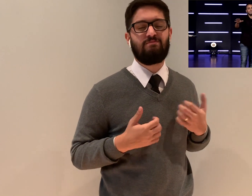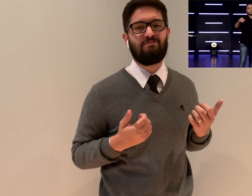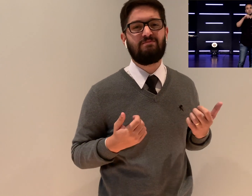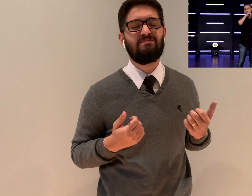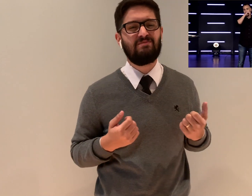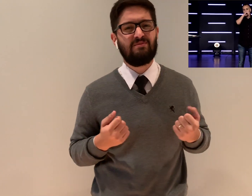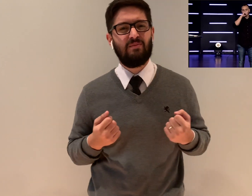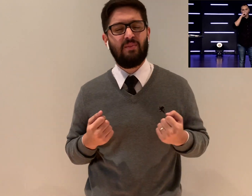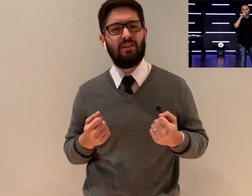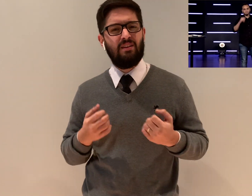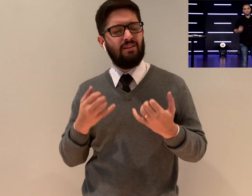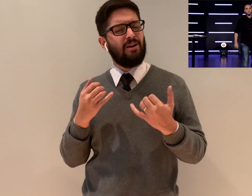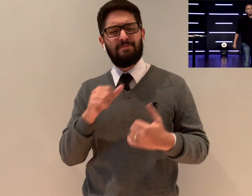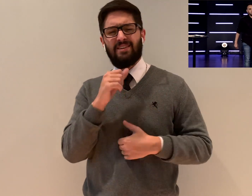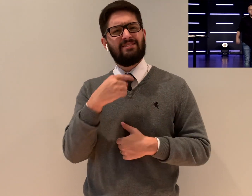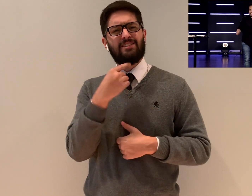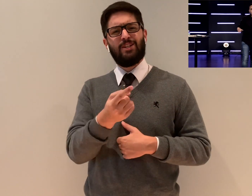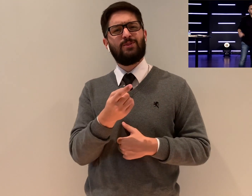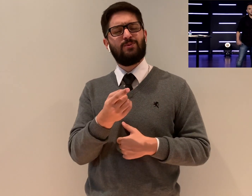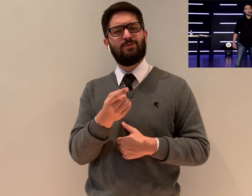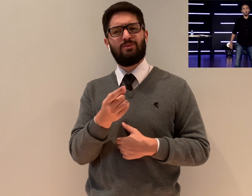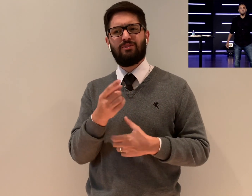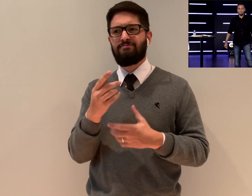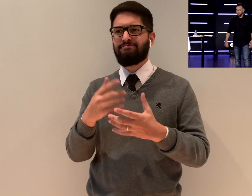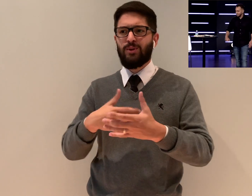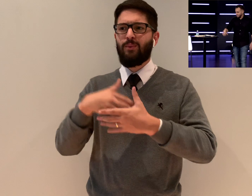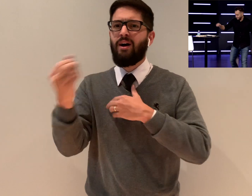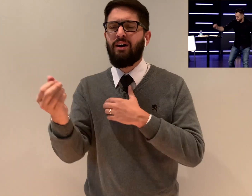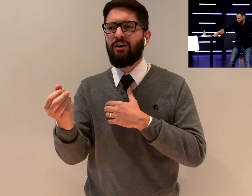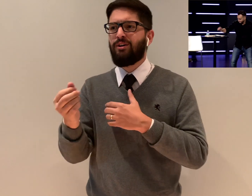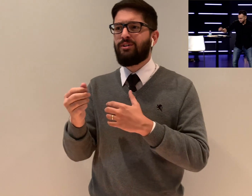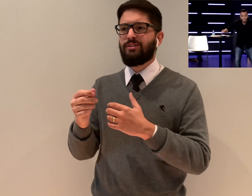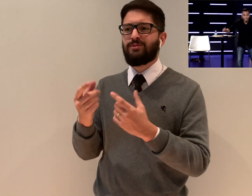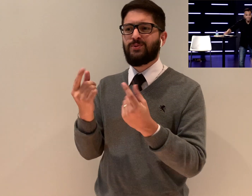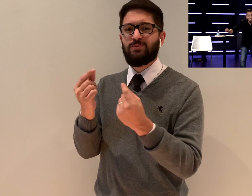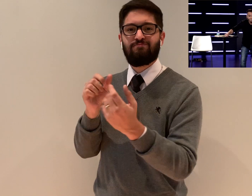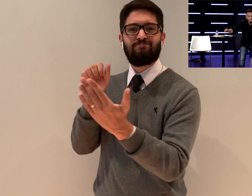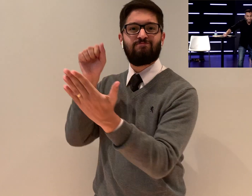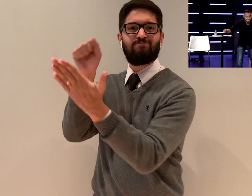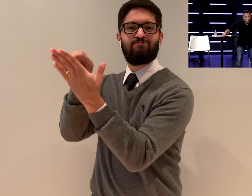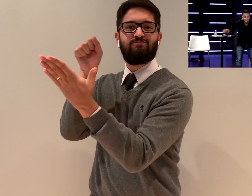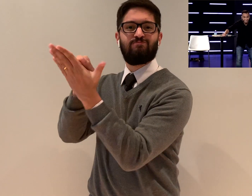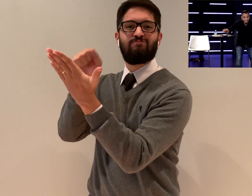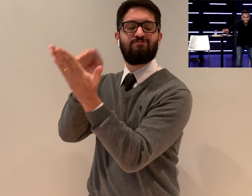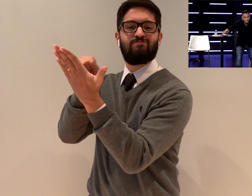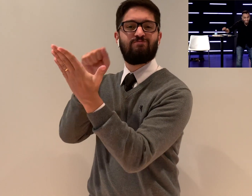not telling you now to get out of your home and